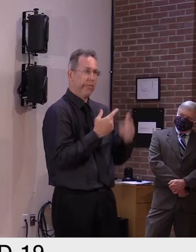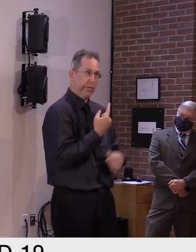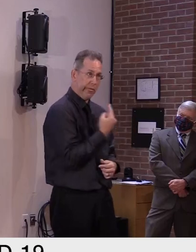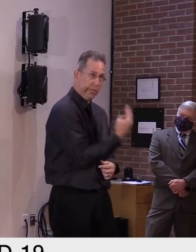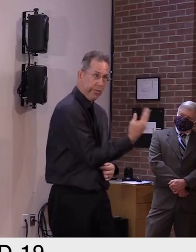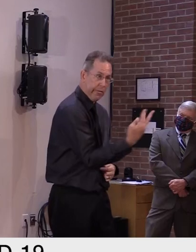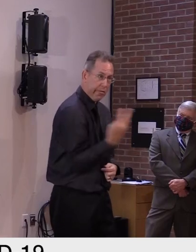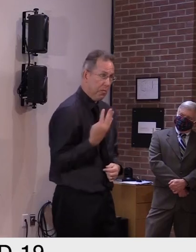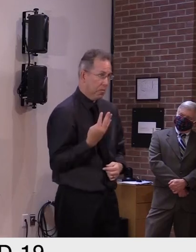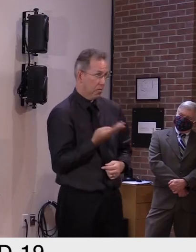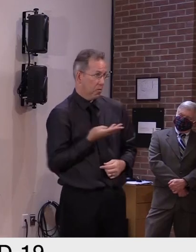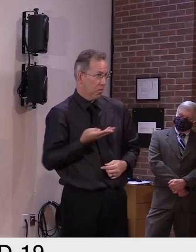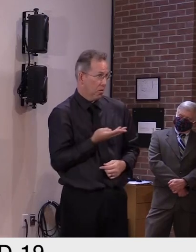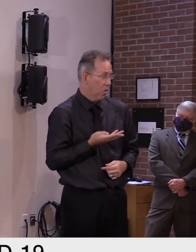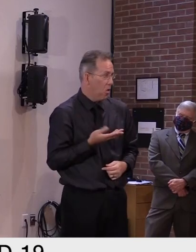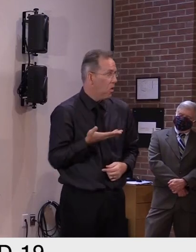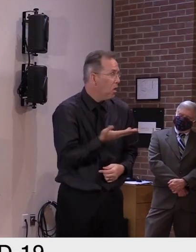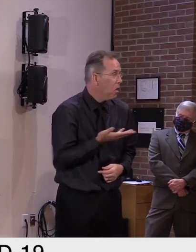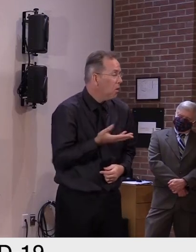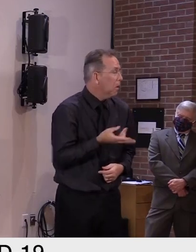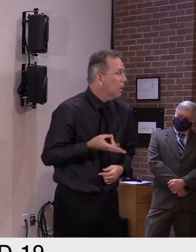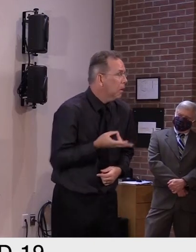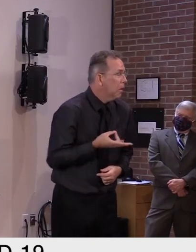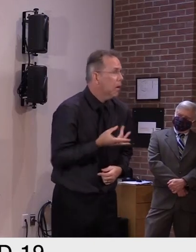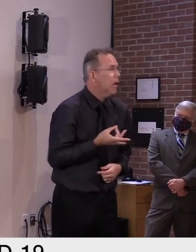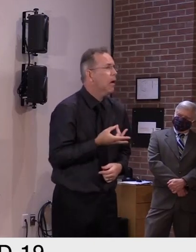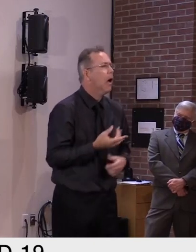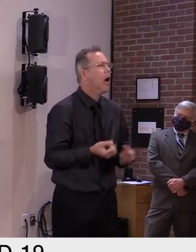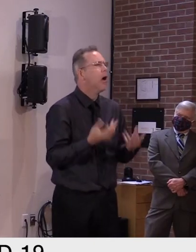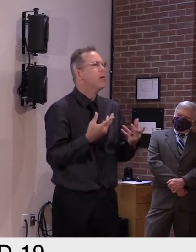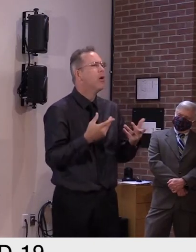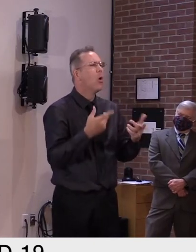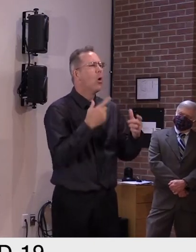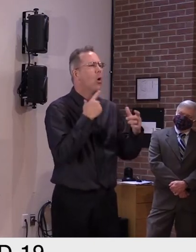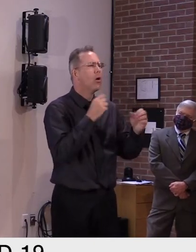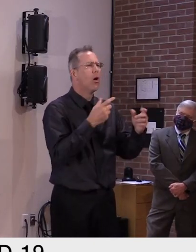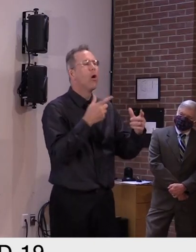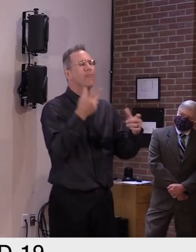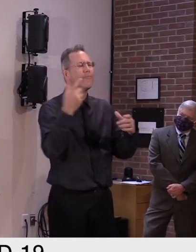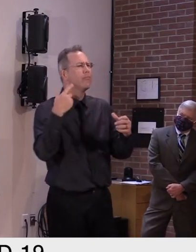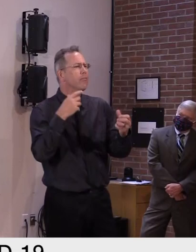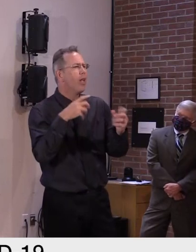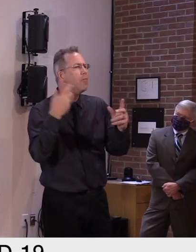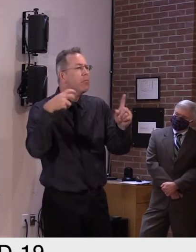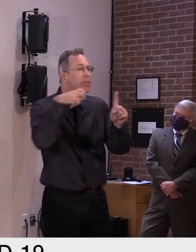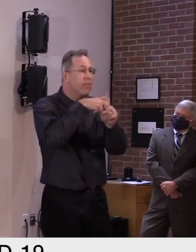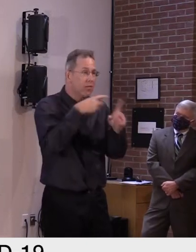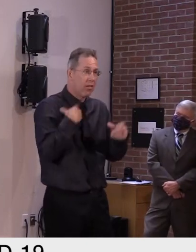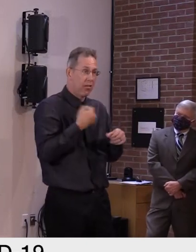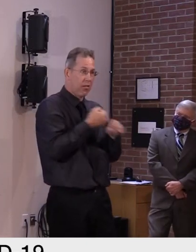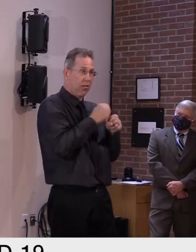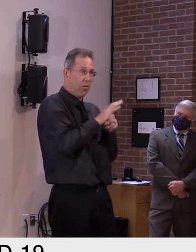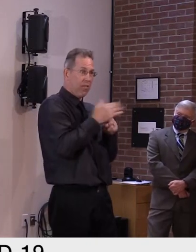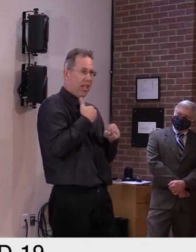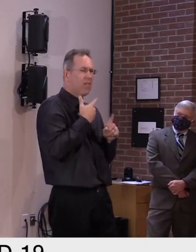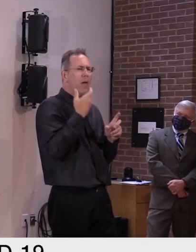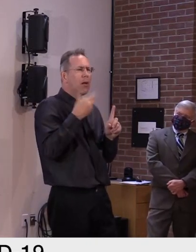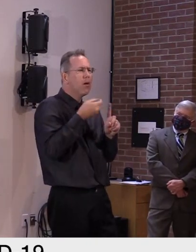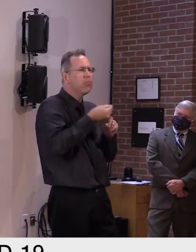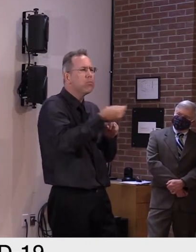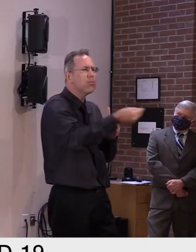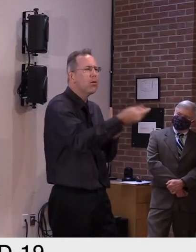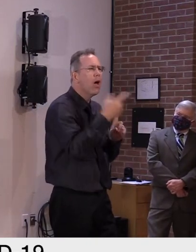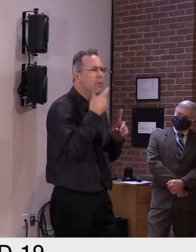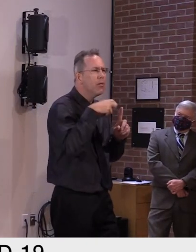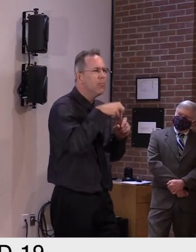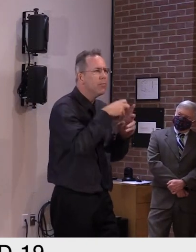with colleges and schools, it got up to like four contacts, five contacts. Most recently, it's been